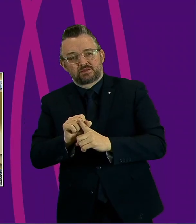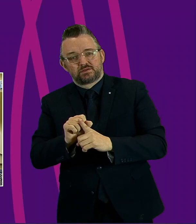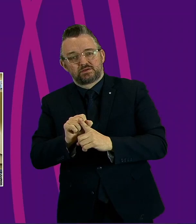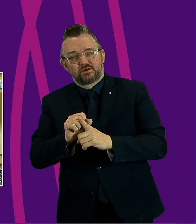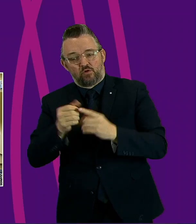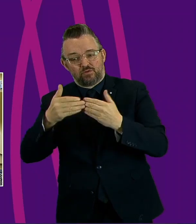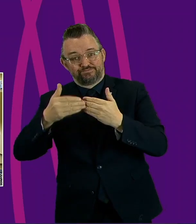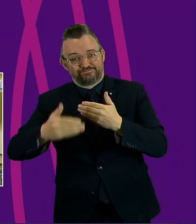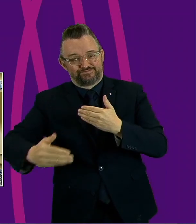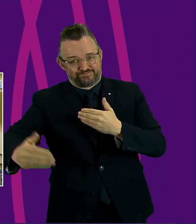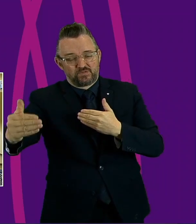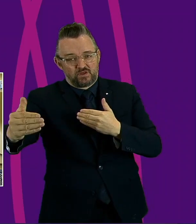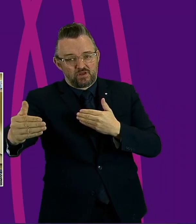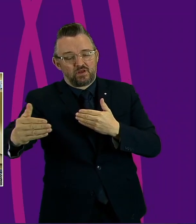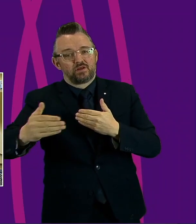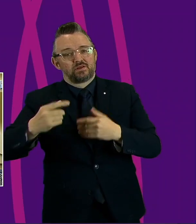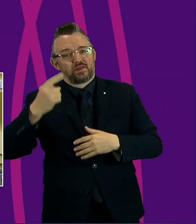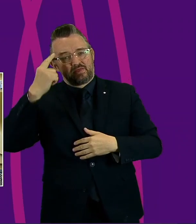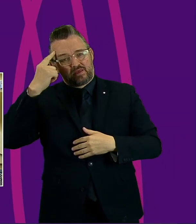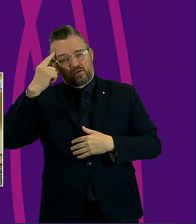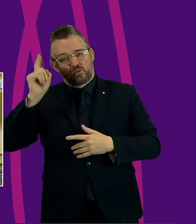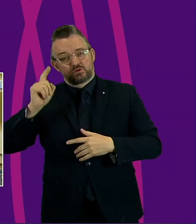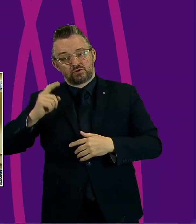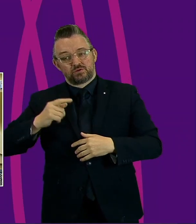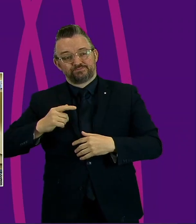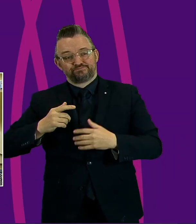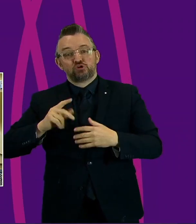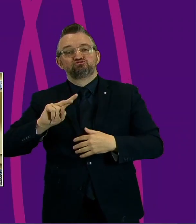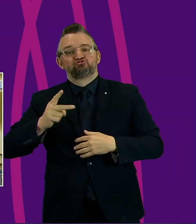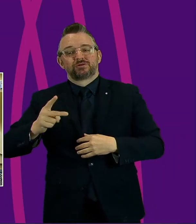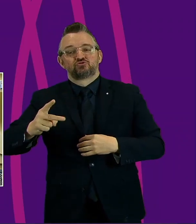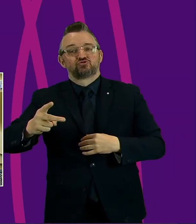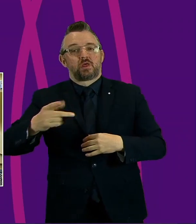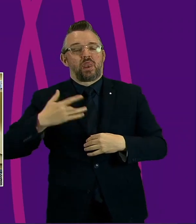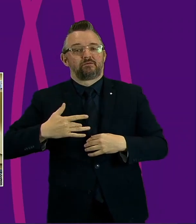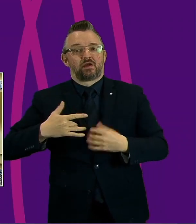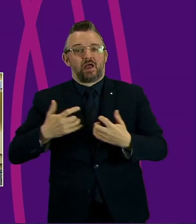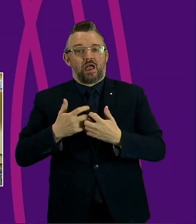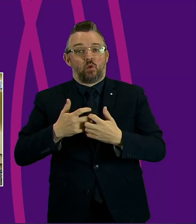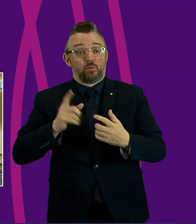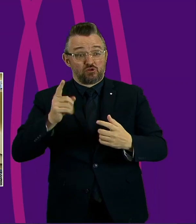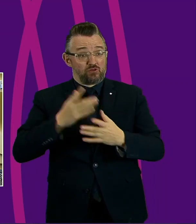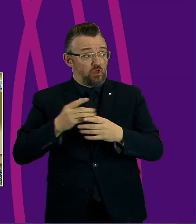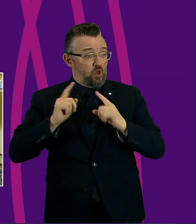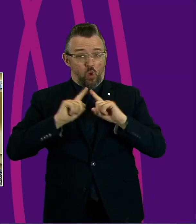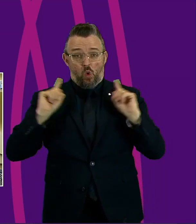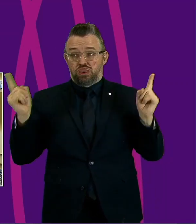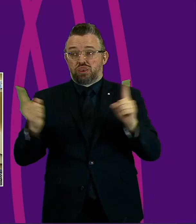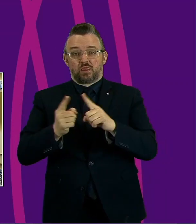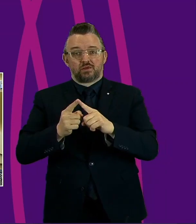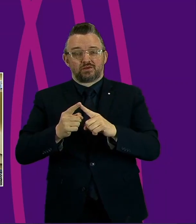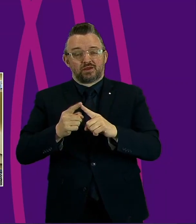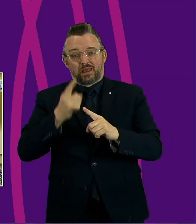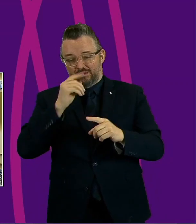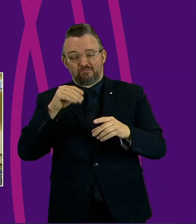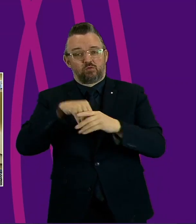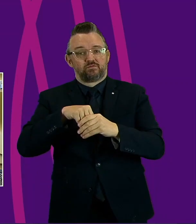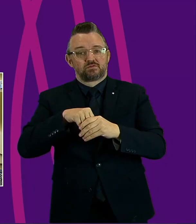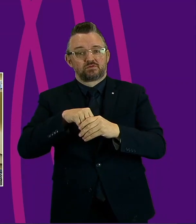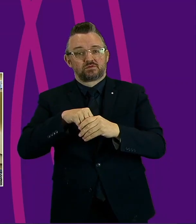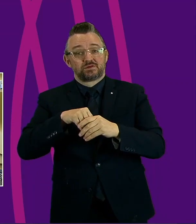longer term period and what bigger changes we want to see. Actually, everybody in this chamber has a part to play in that, as have the entirety of the